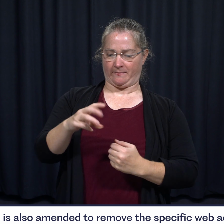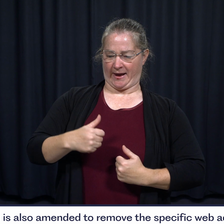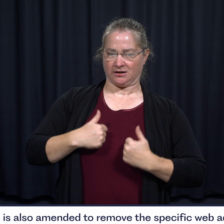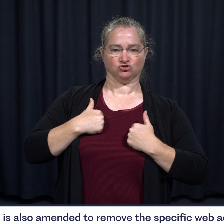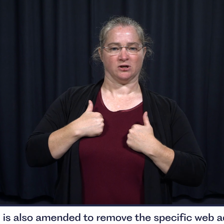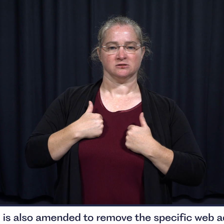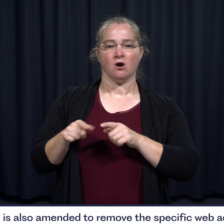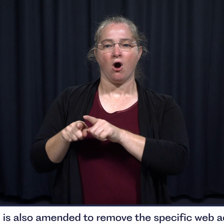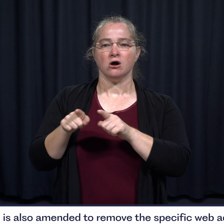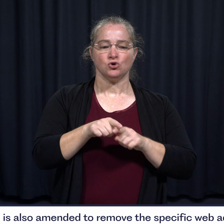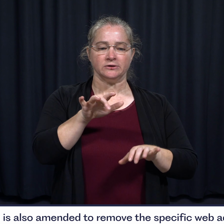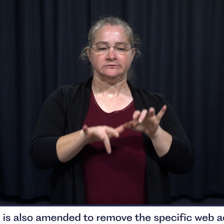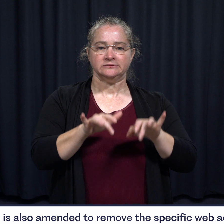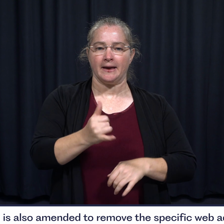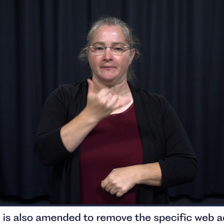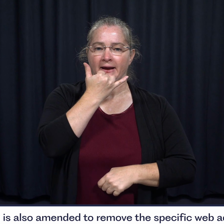a typographical error.